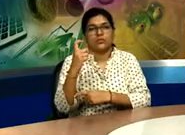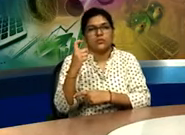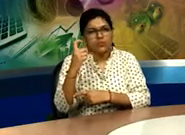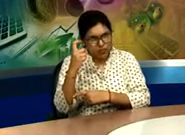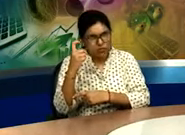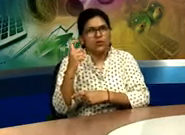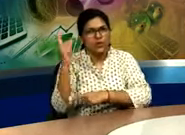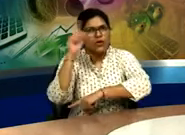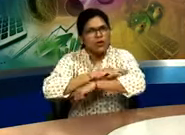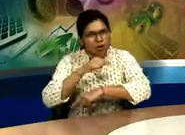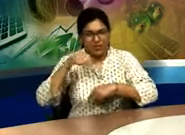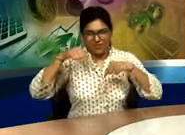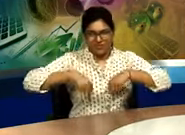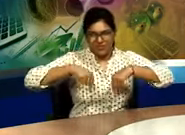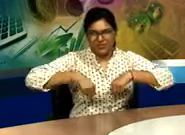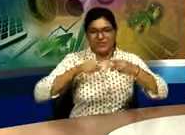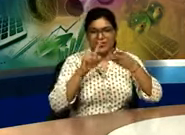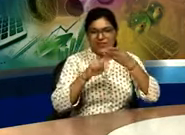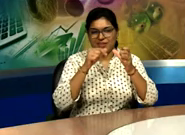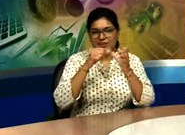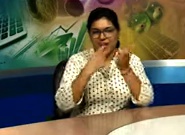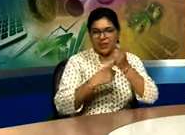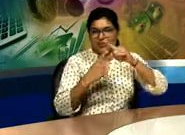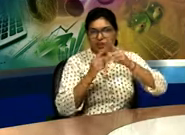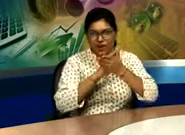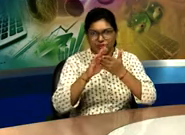to move around the Sun. It is about